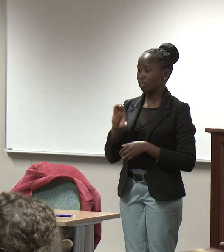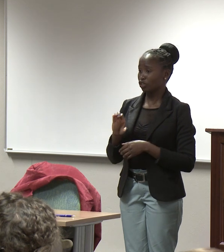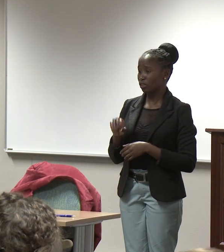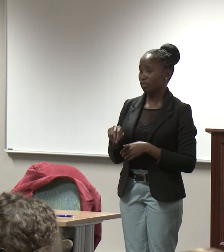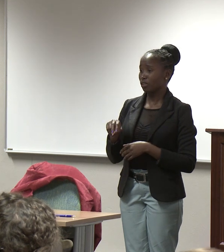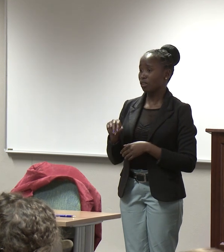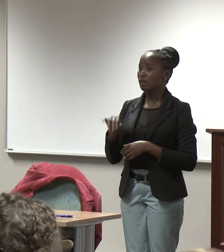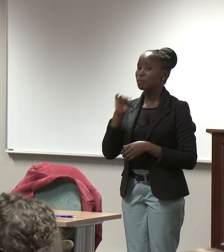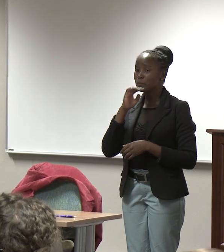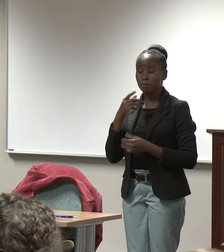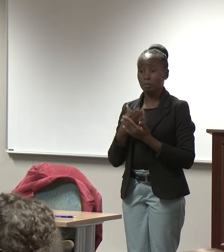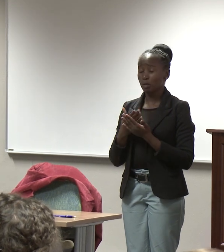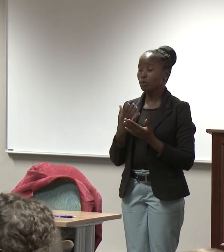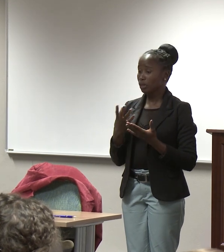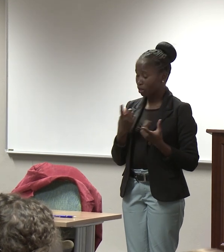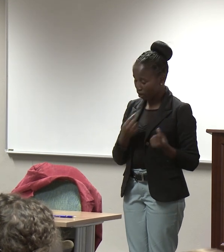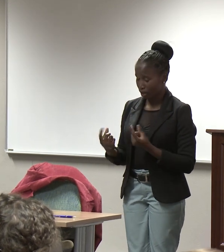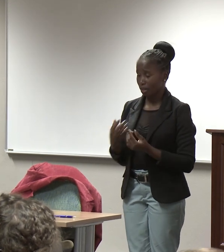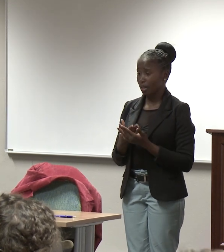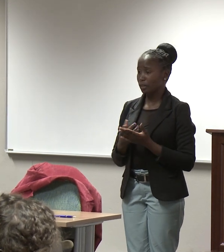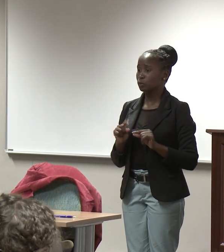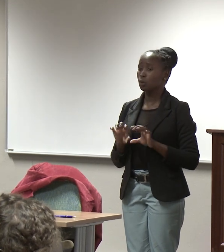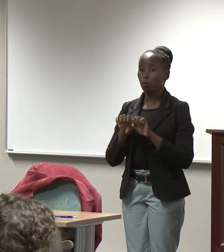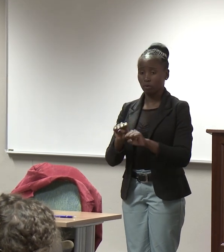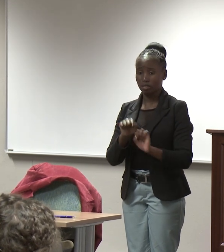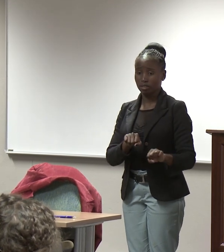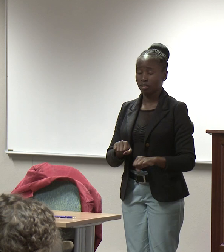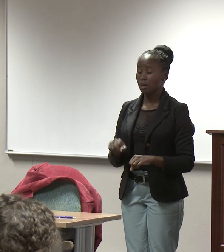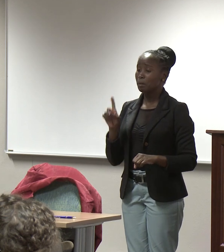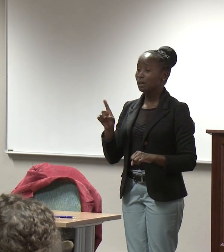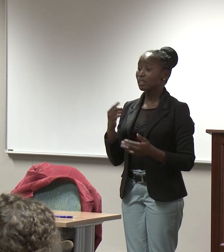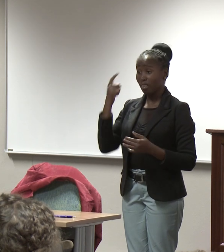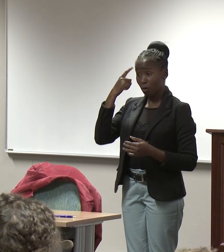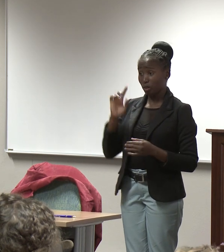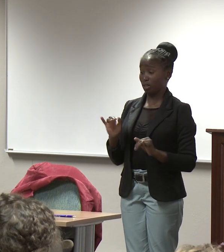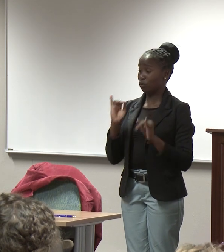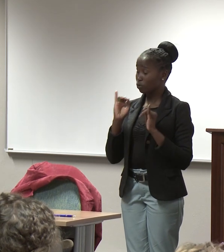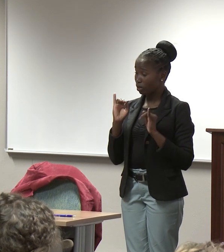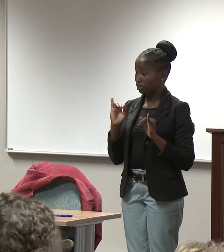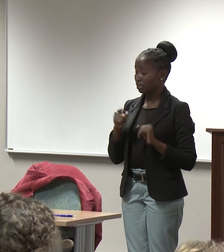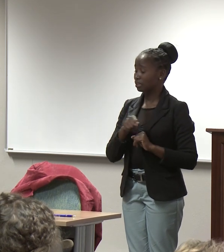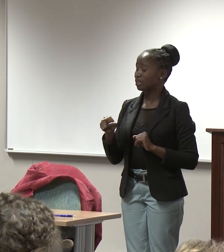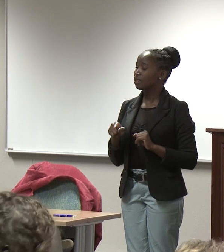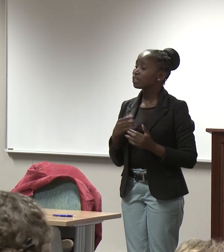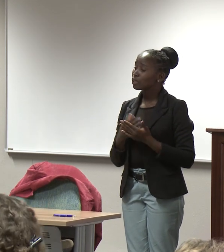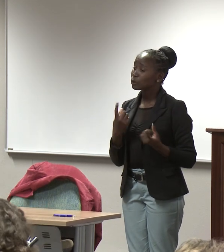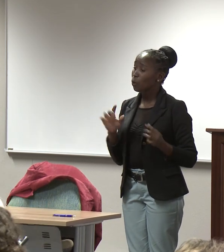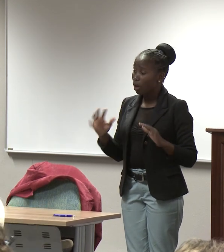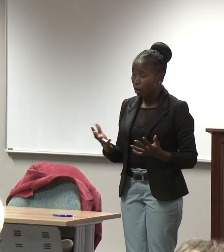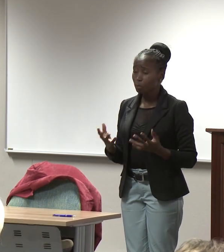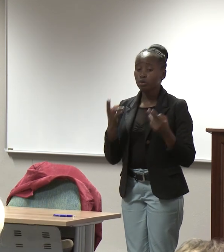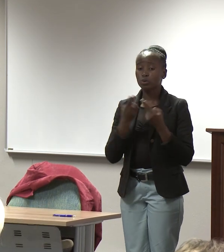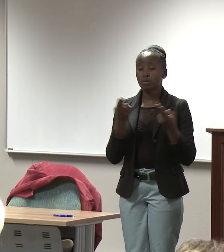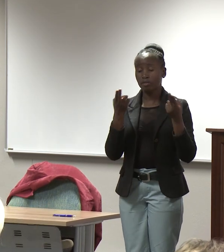more subtle in that. So I think that the crisis have aggravated. Why? Because the universities have